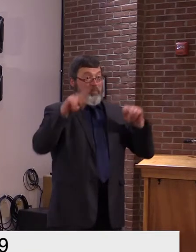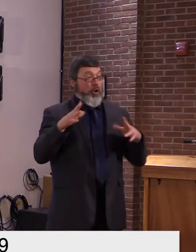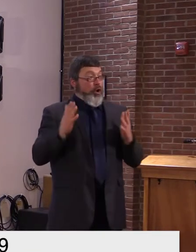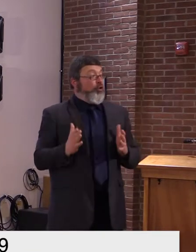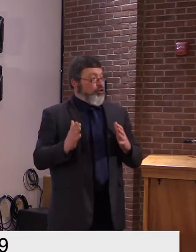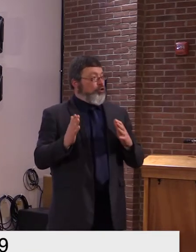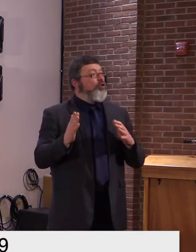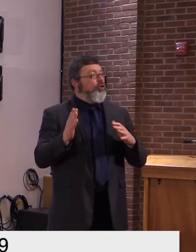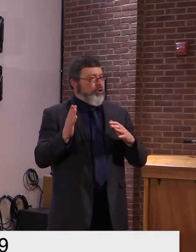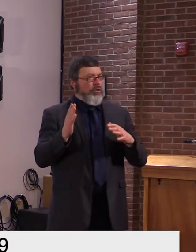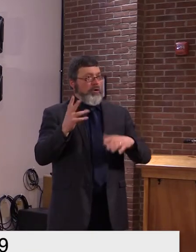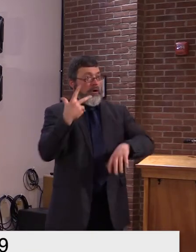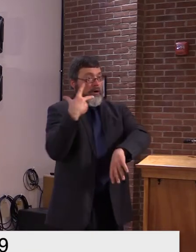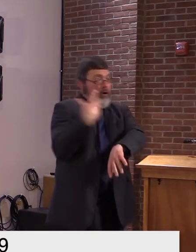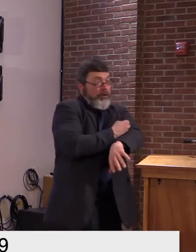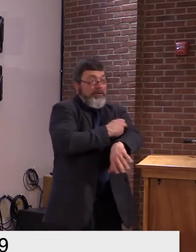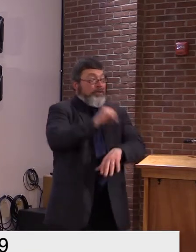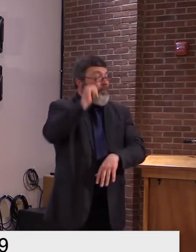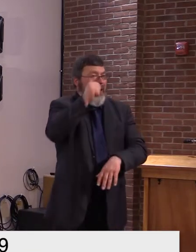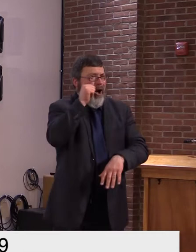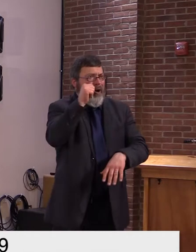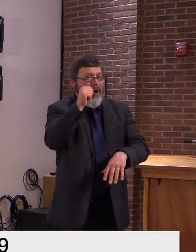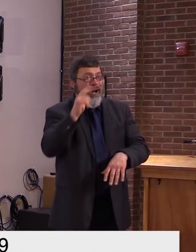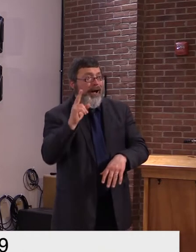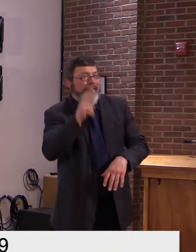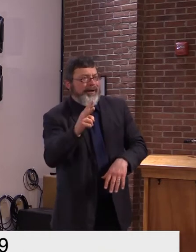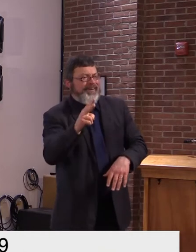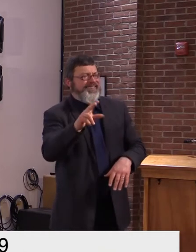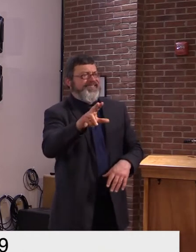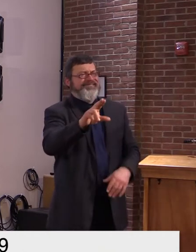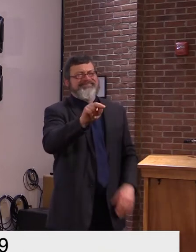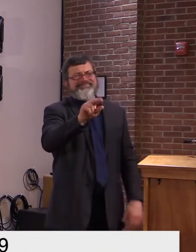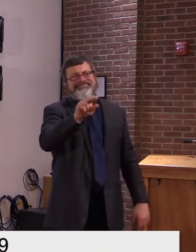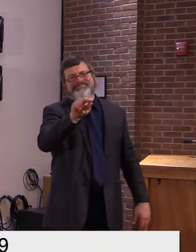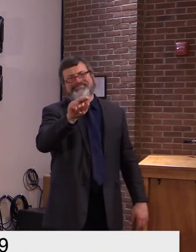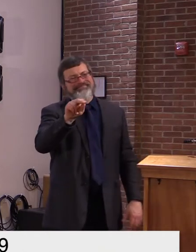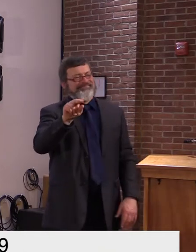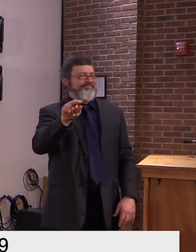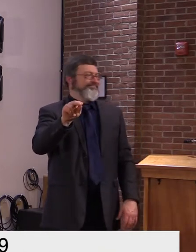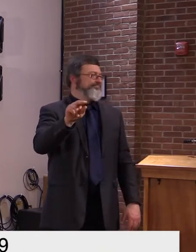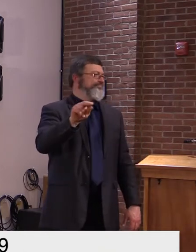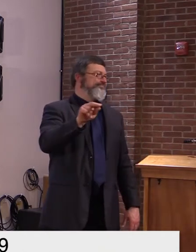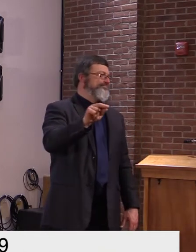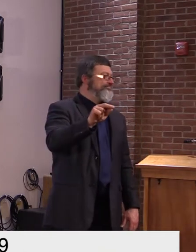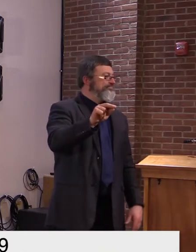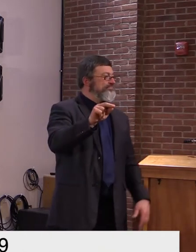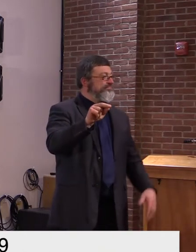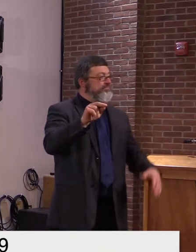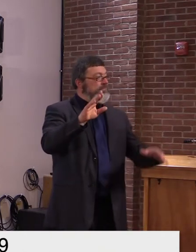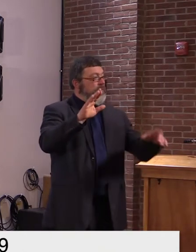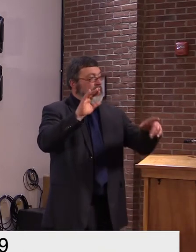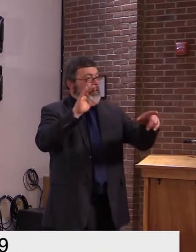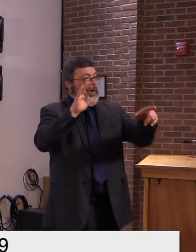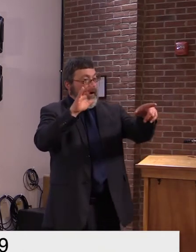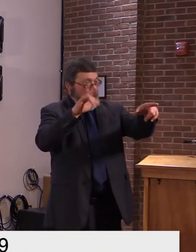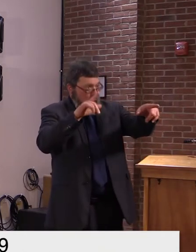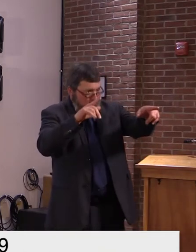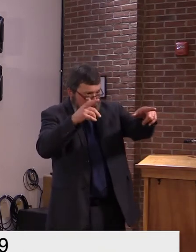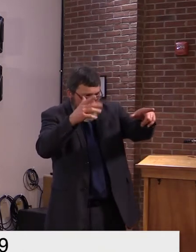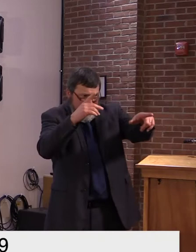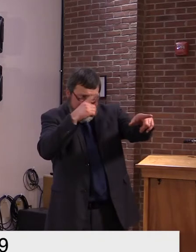all those who have yet to obtain their flu vaccine to take advantage of that time right now. Thank you much.